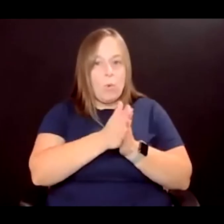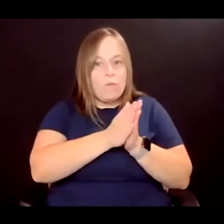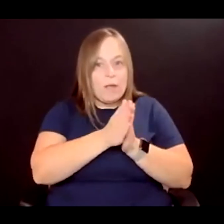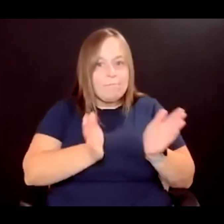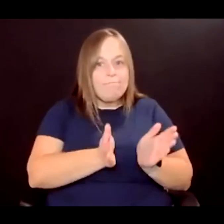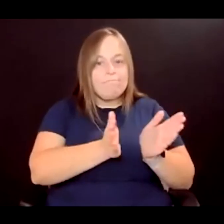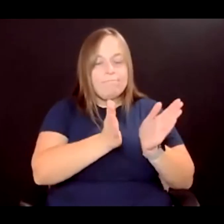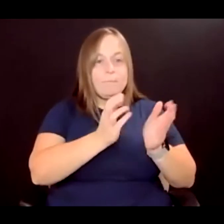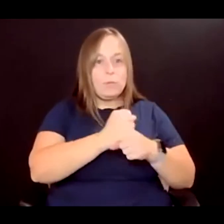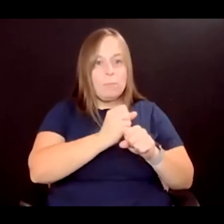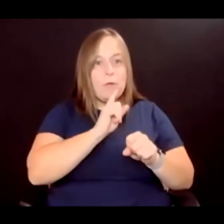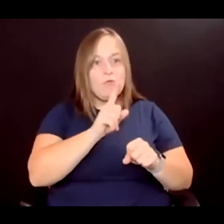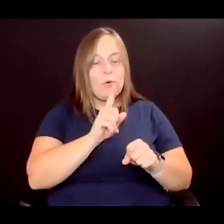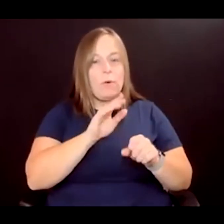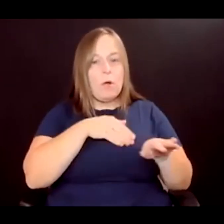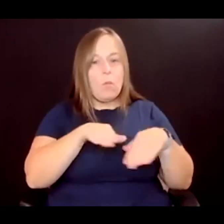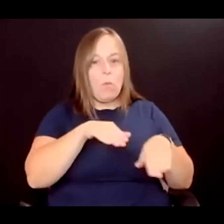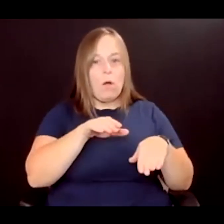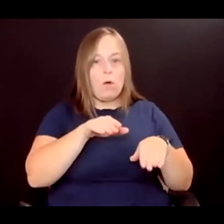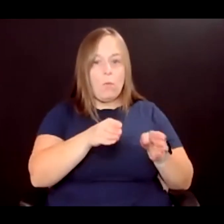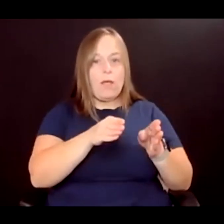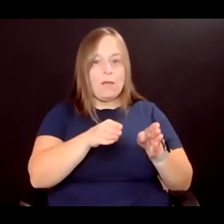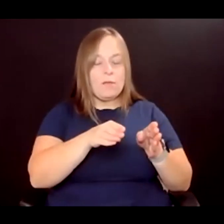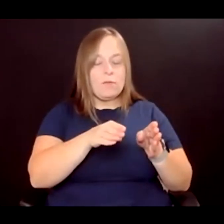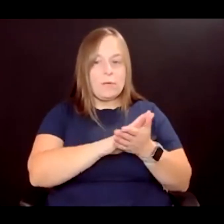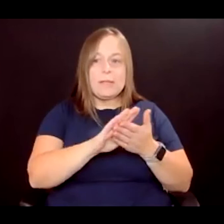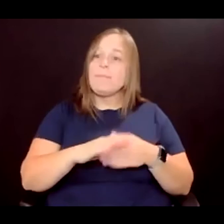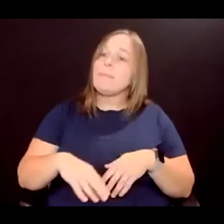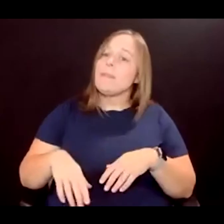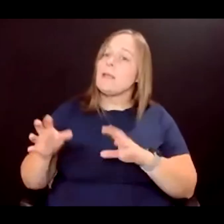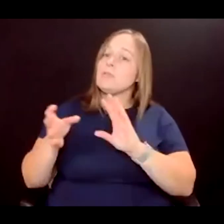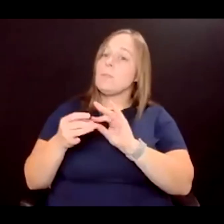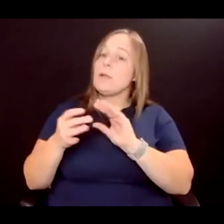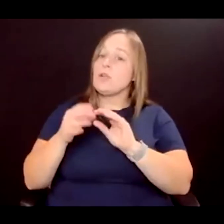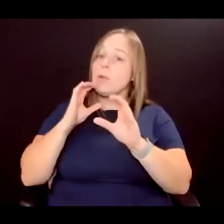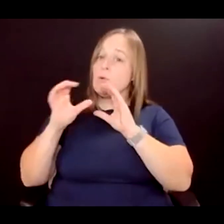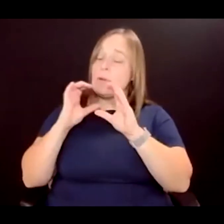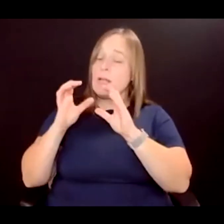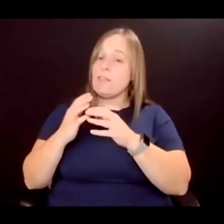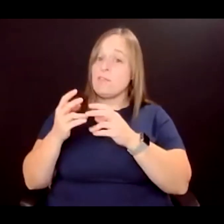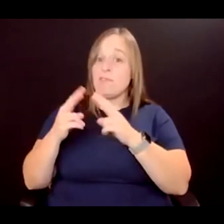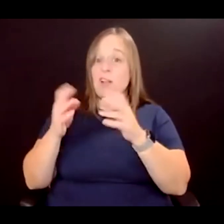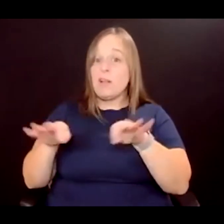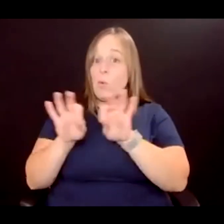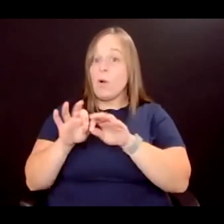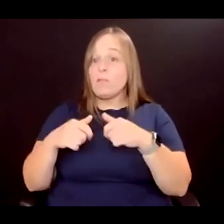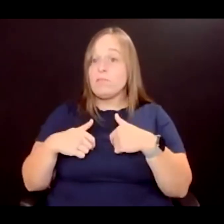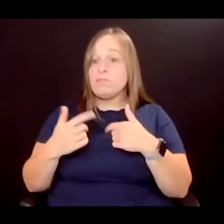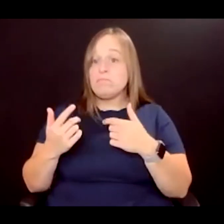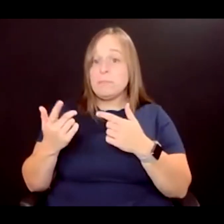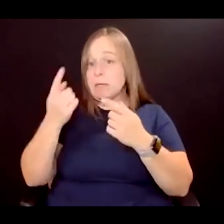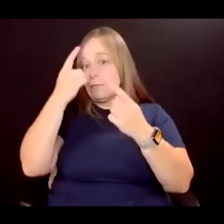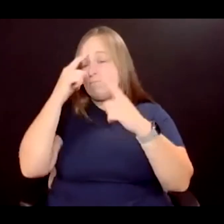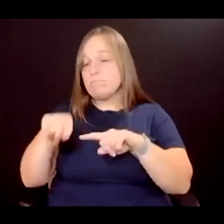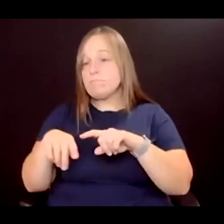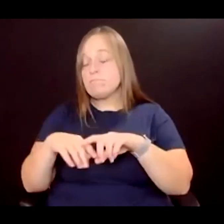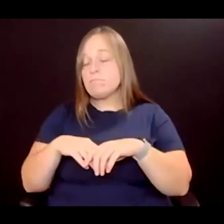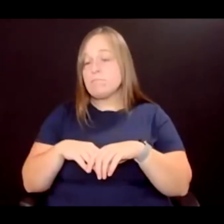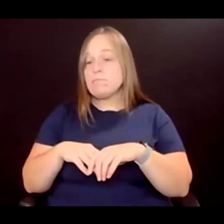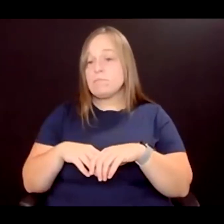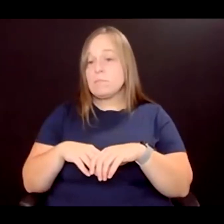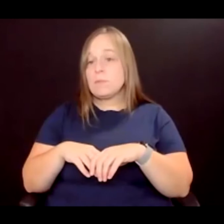get it plowed, and we have a removal service that comes in within 12 to 24 hours, depending on the snow, because there's some leniency with the city because,